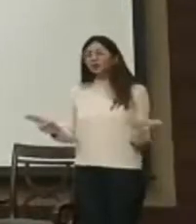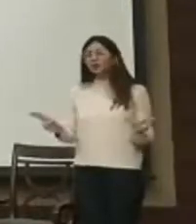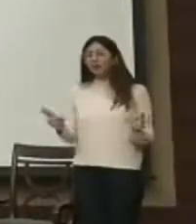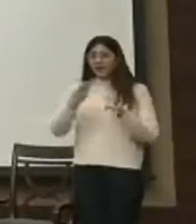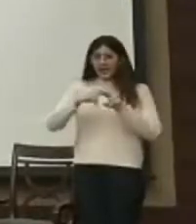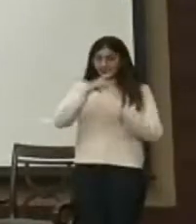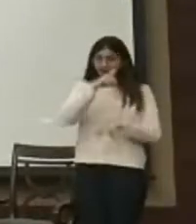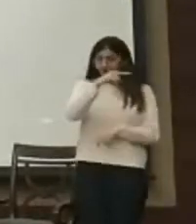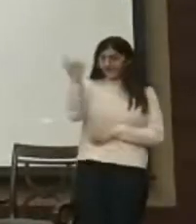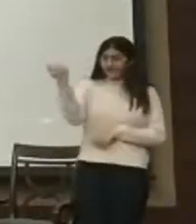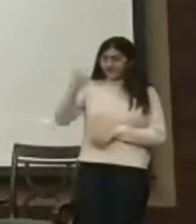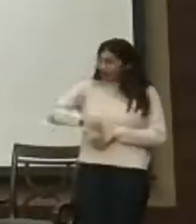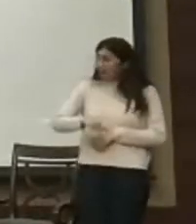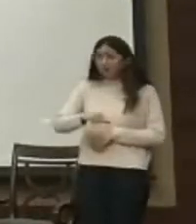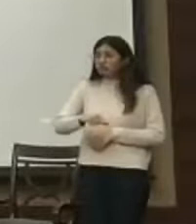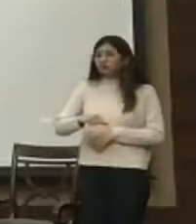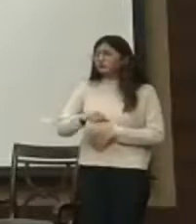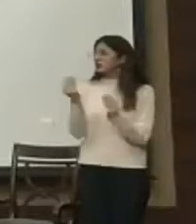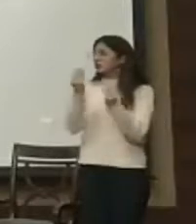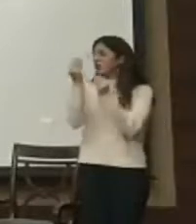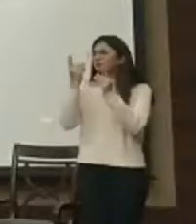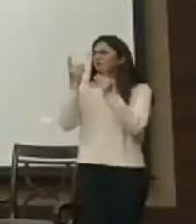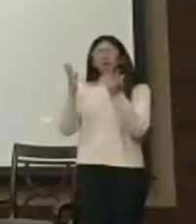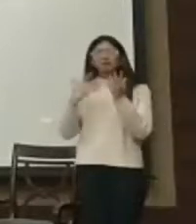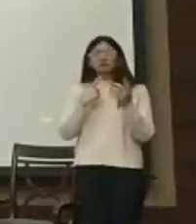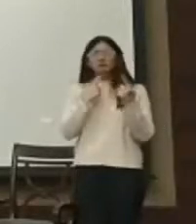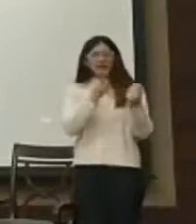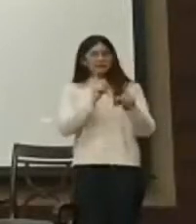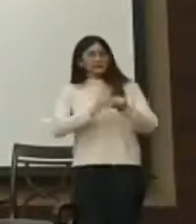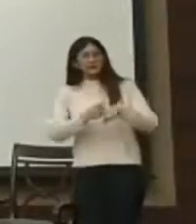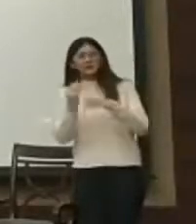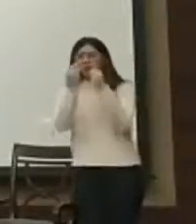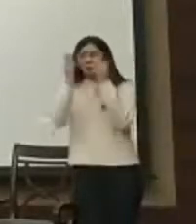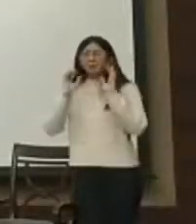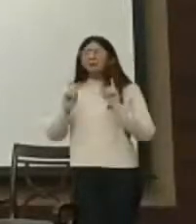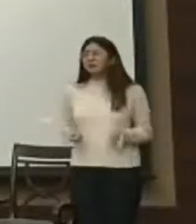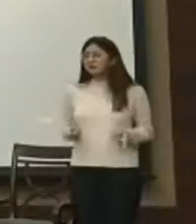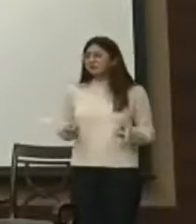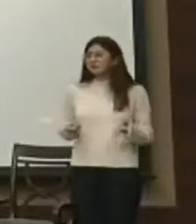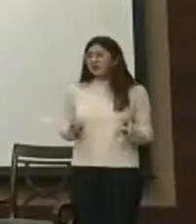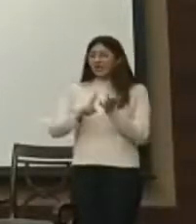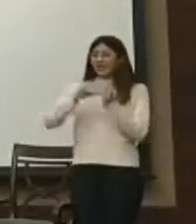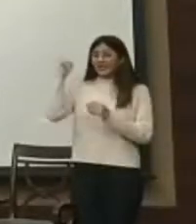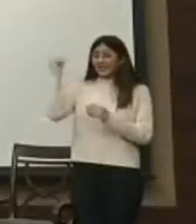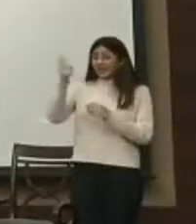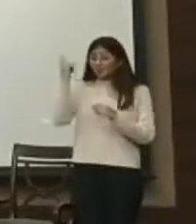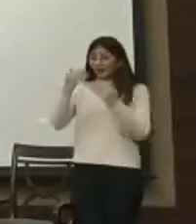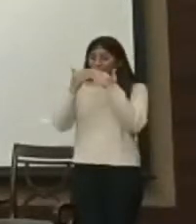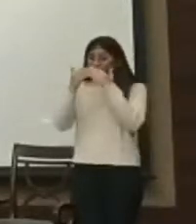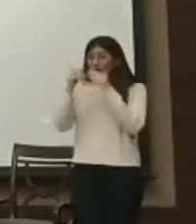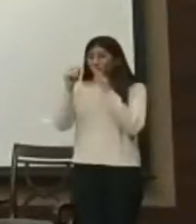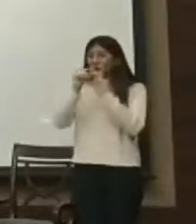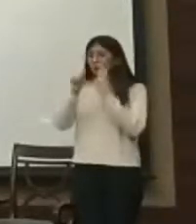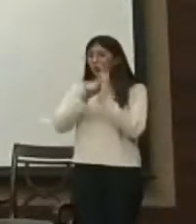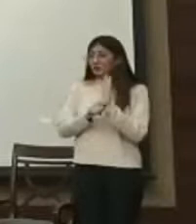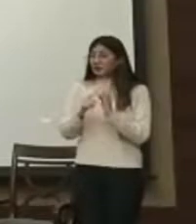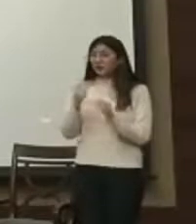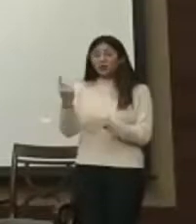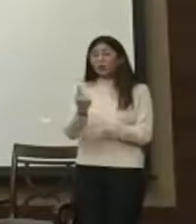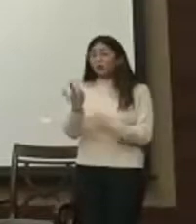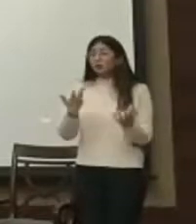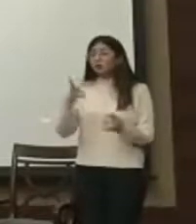so. According to the research of the National Education Policy, only